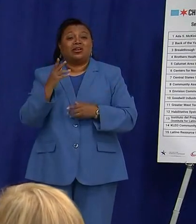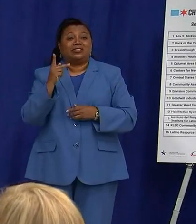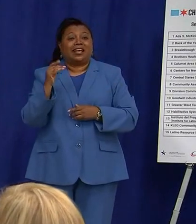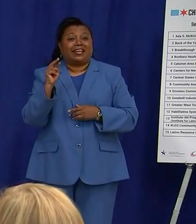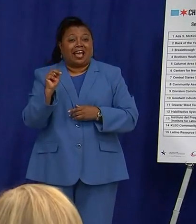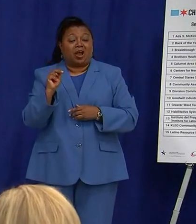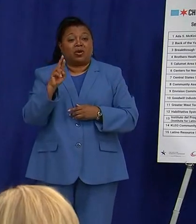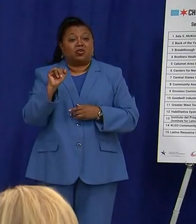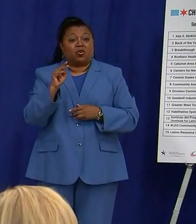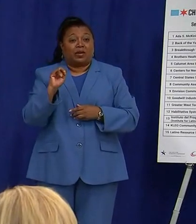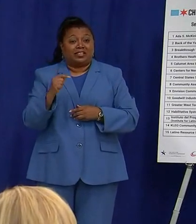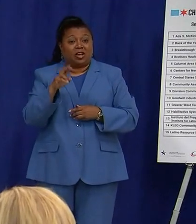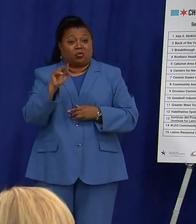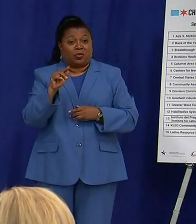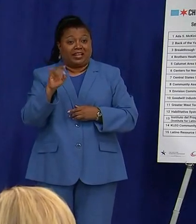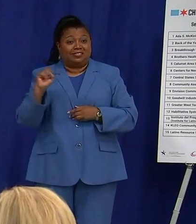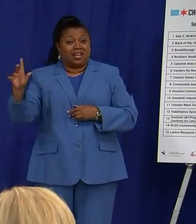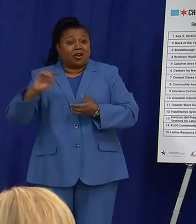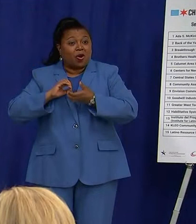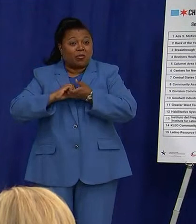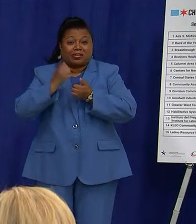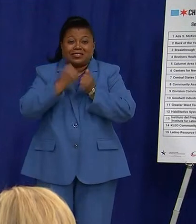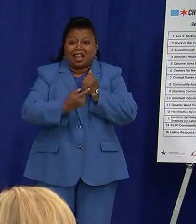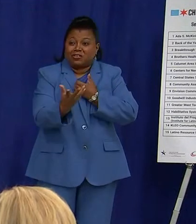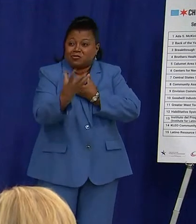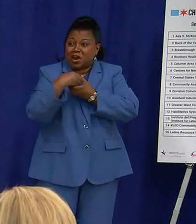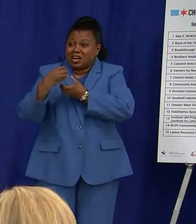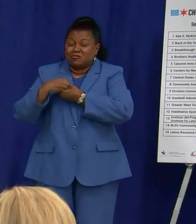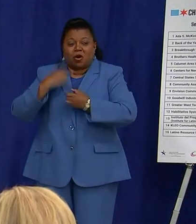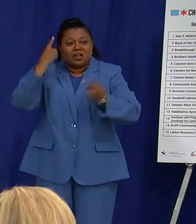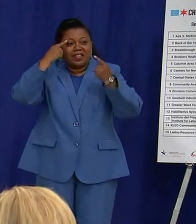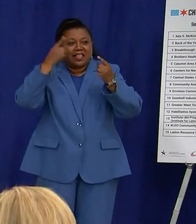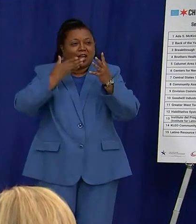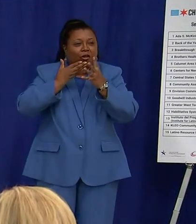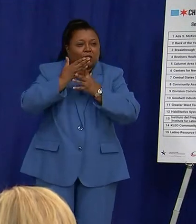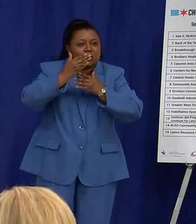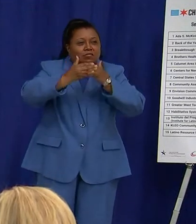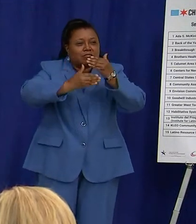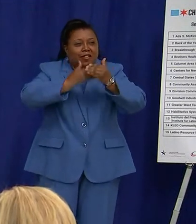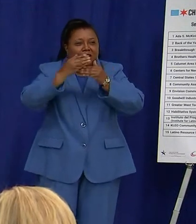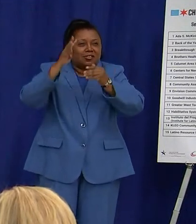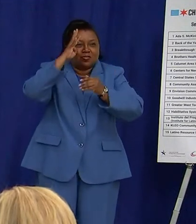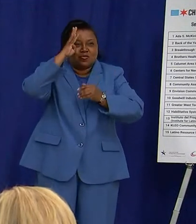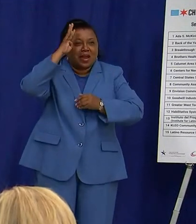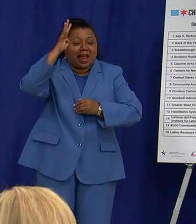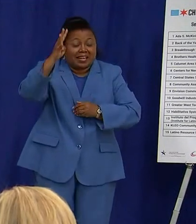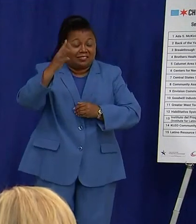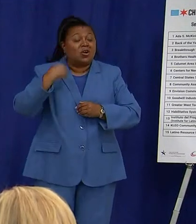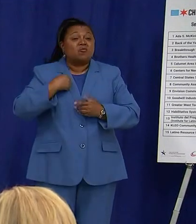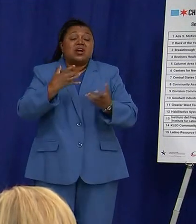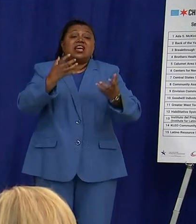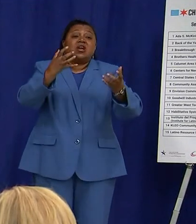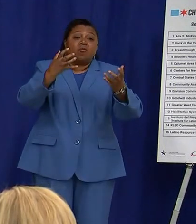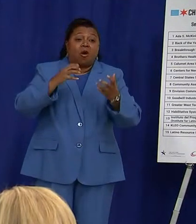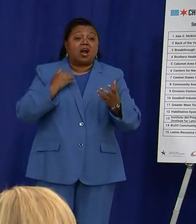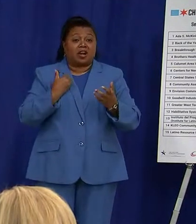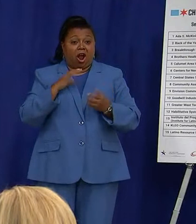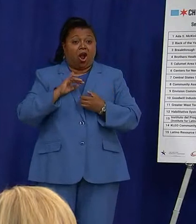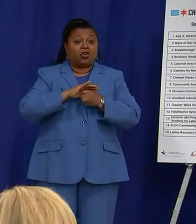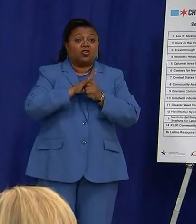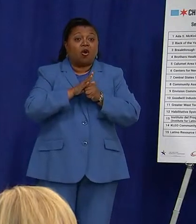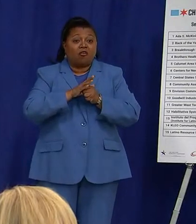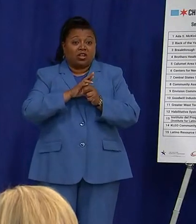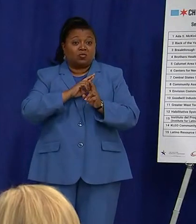Karen Norrington-Reeves and the partnership and everybody involved in thinking through this creatively. We want our